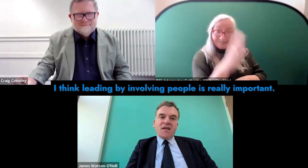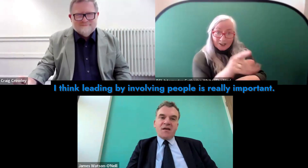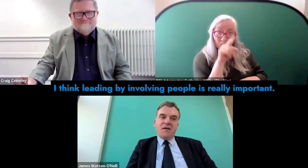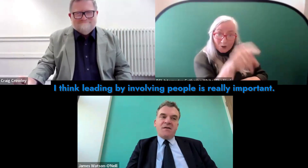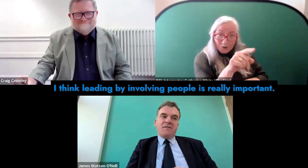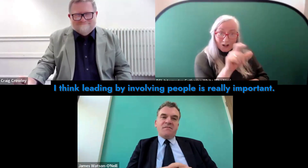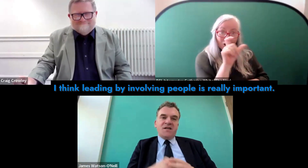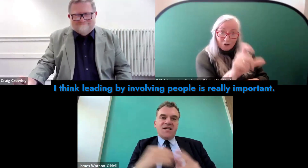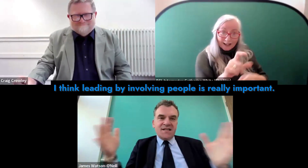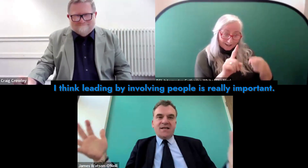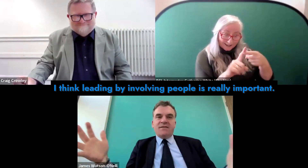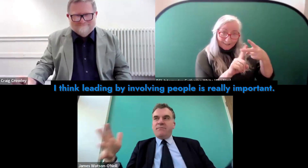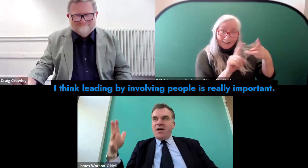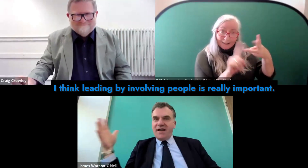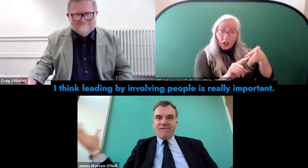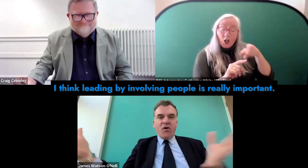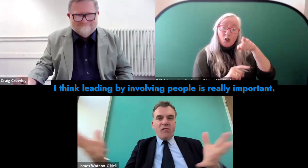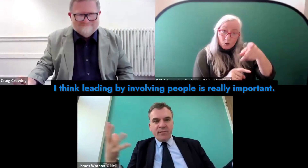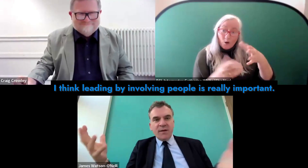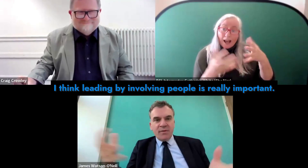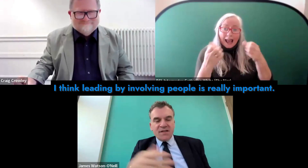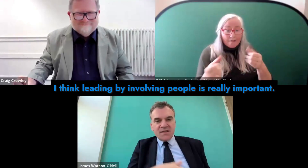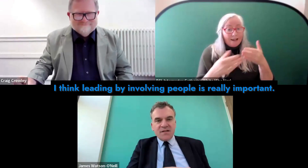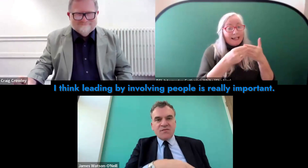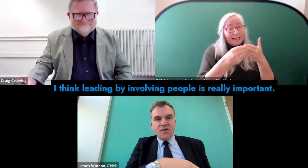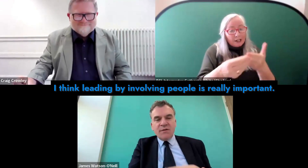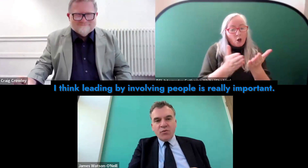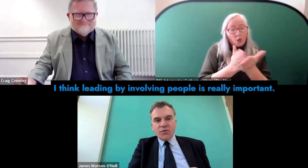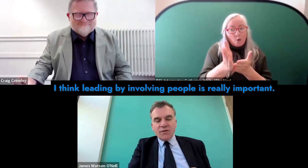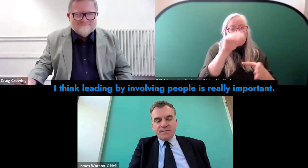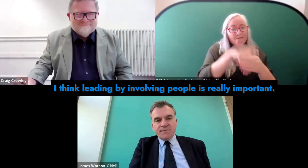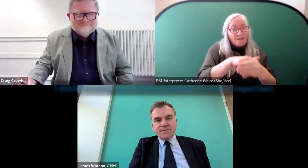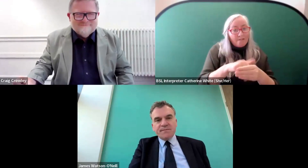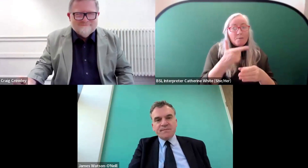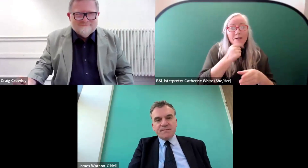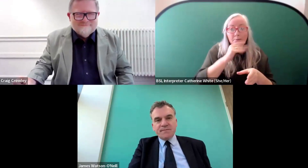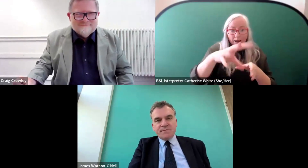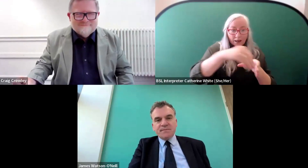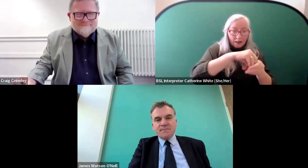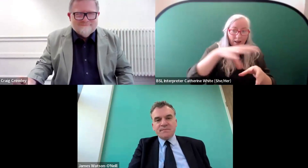I think leading by involving people is really important.